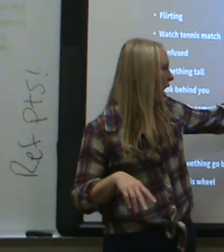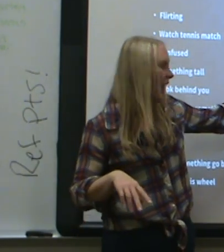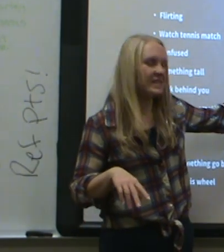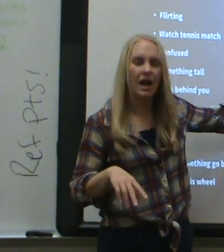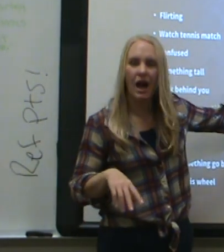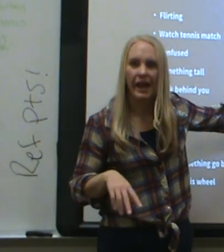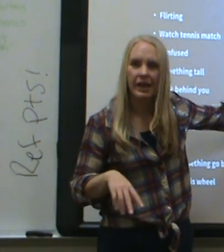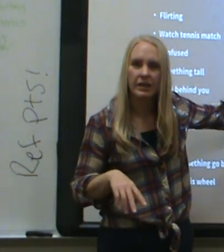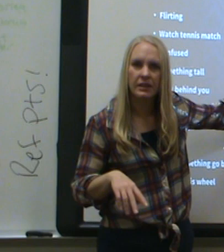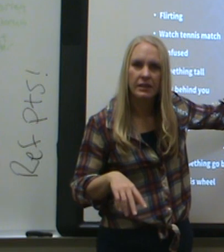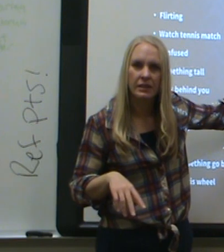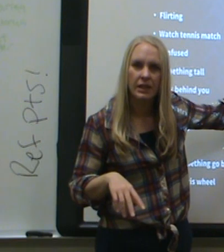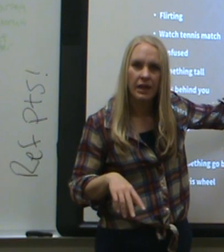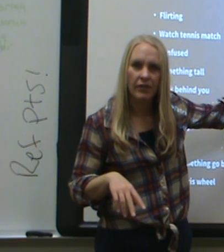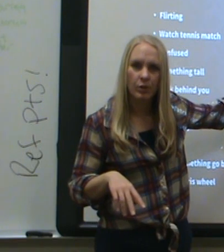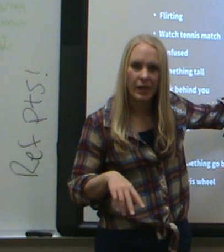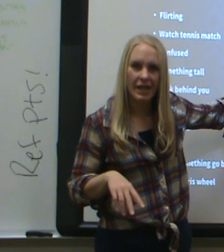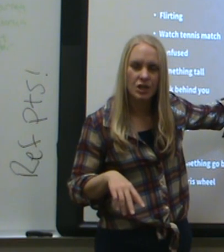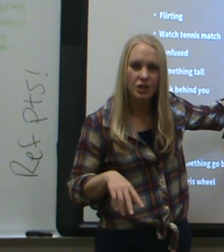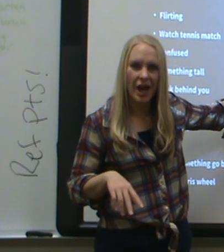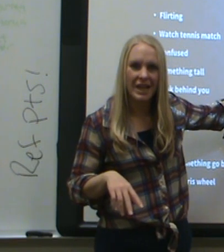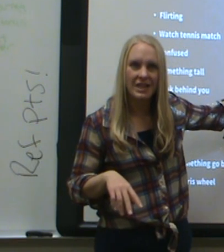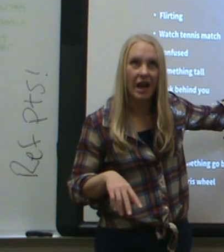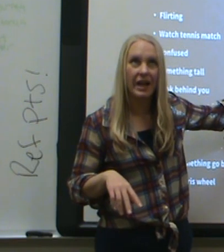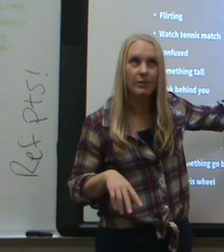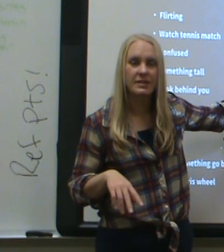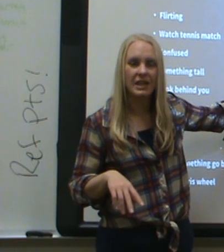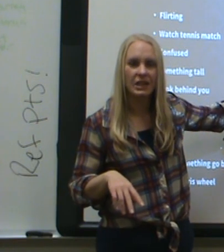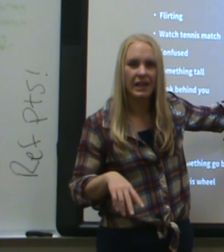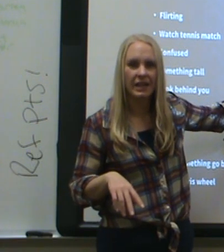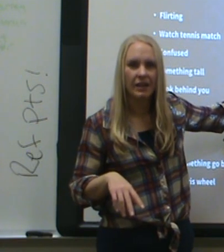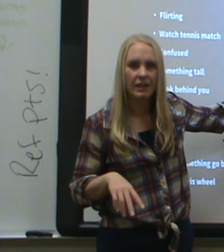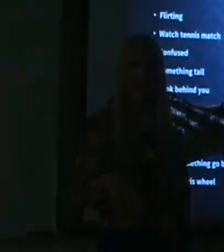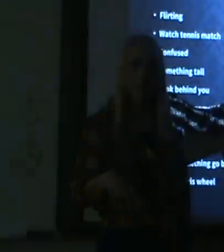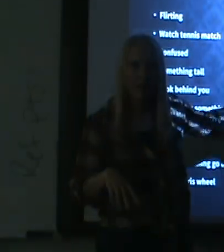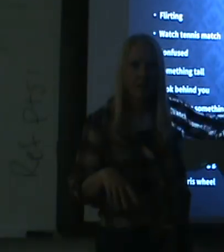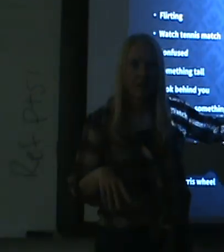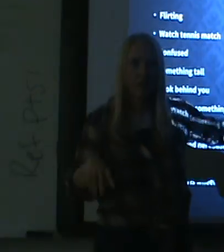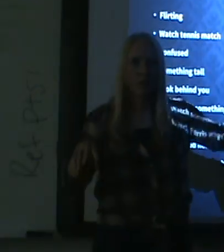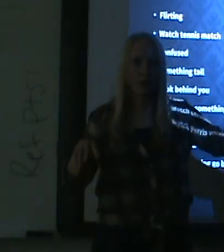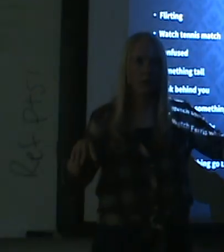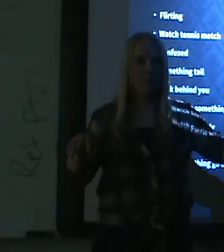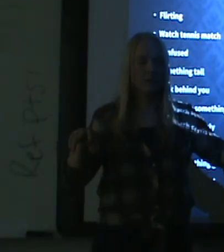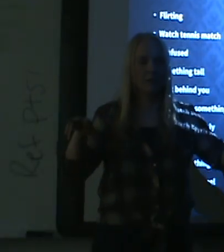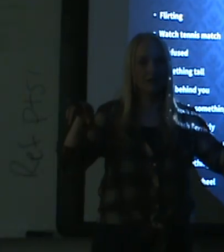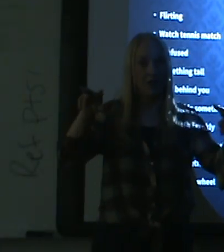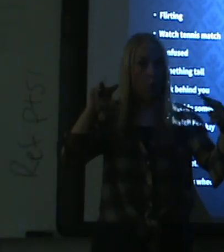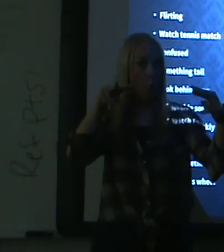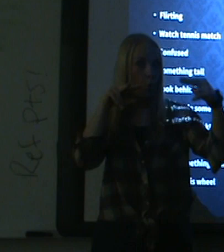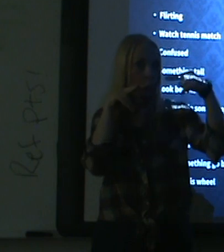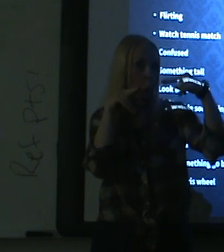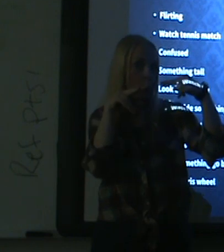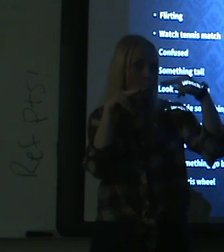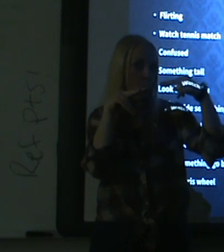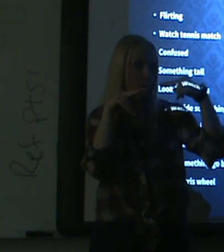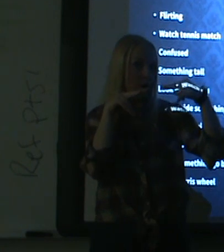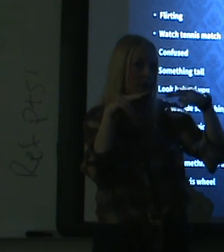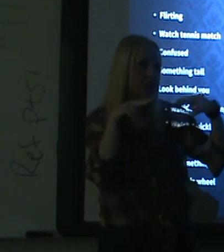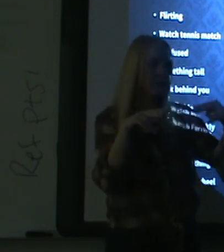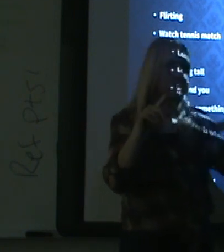Eye to eye. If you look at each other eye to eye, what does that look like? Oops. Ooh. What